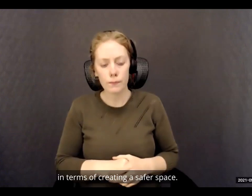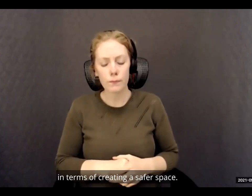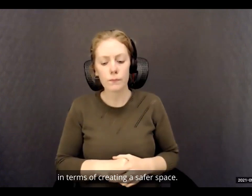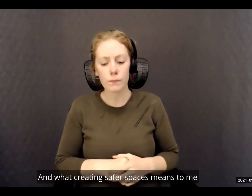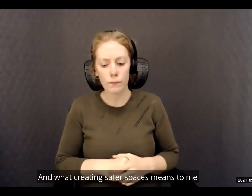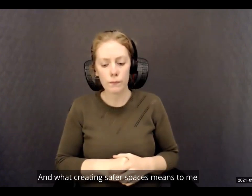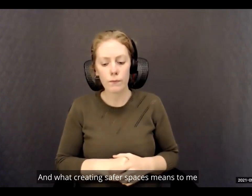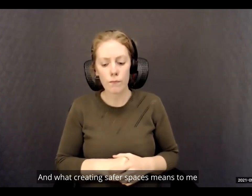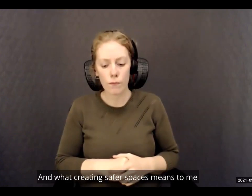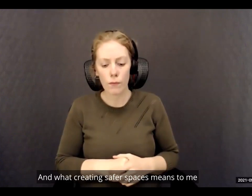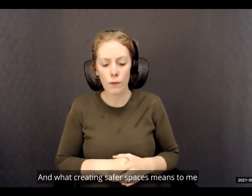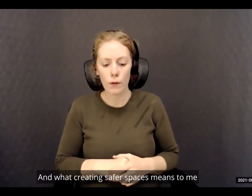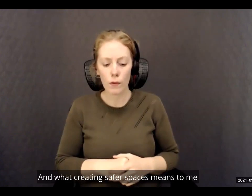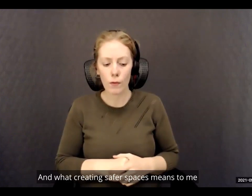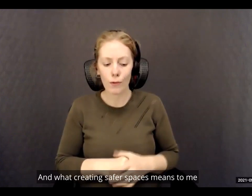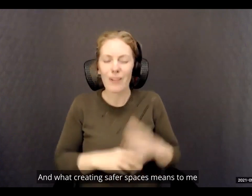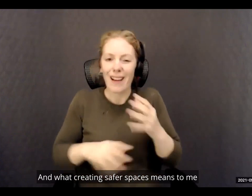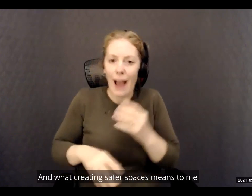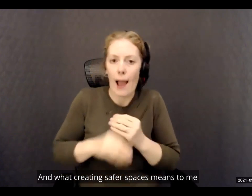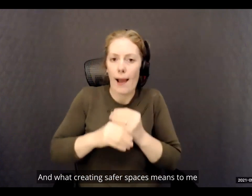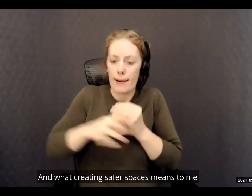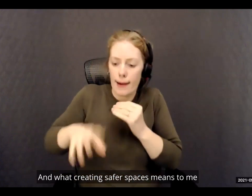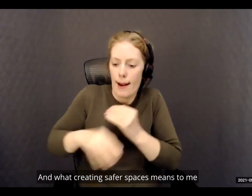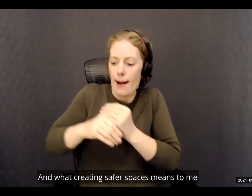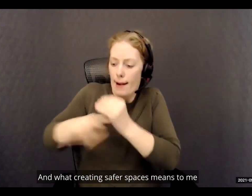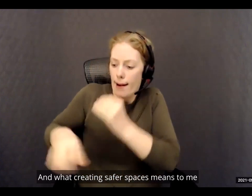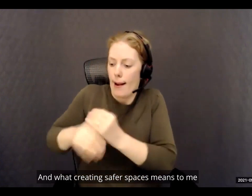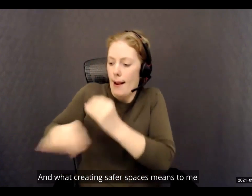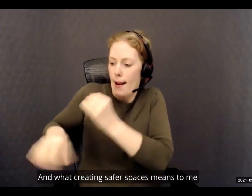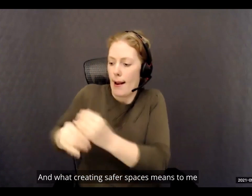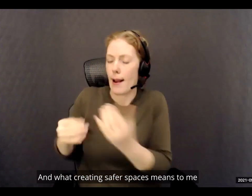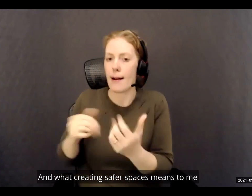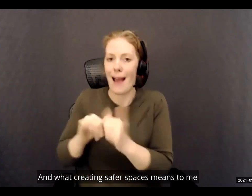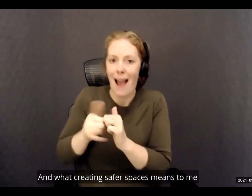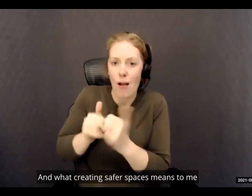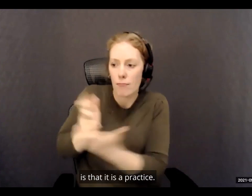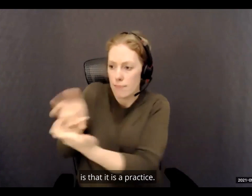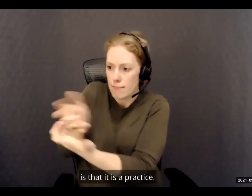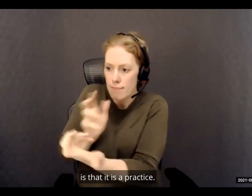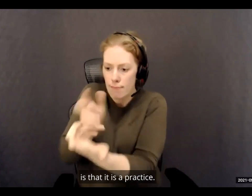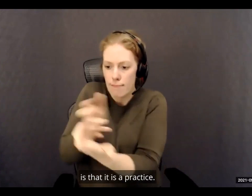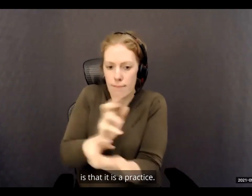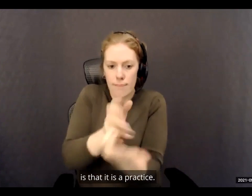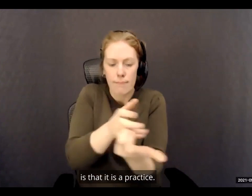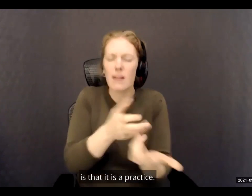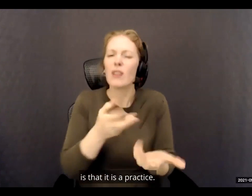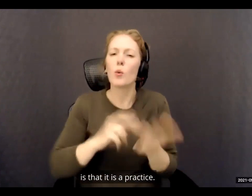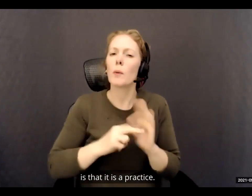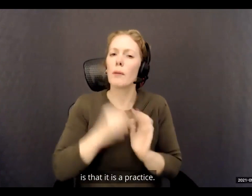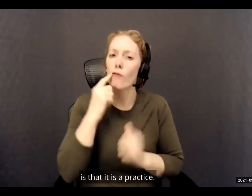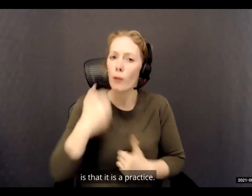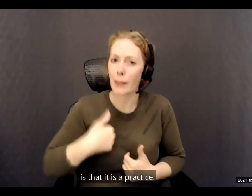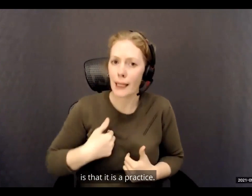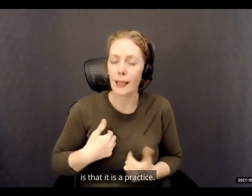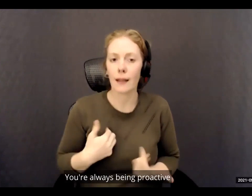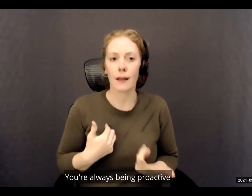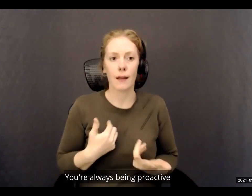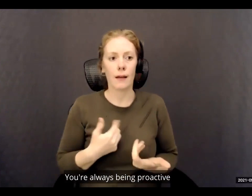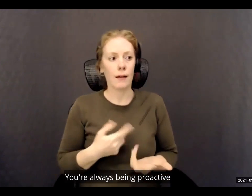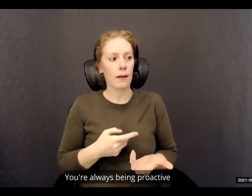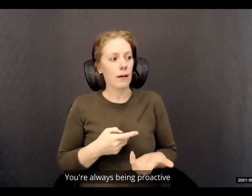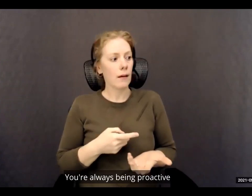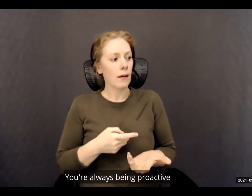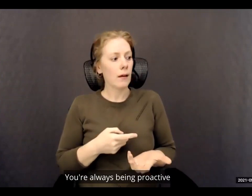space. And what creating safer spaces means to me is that it is a practice.